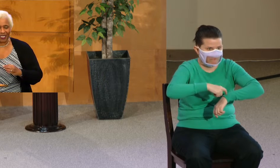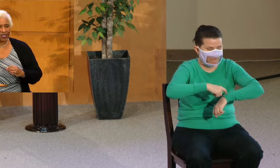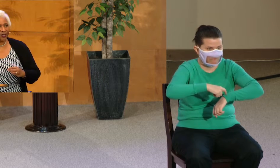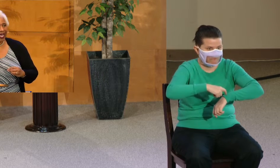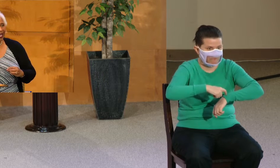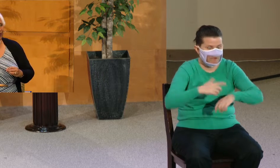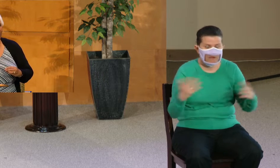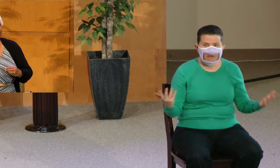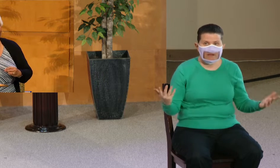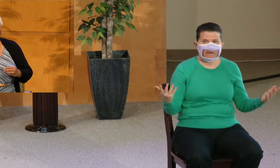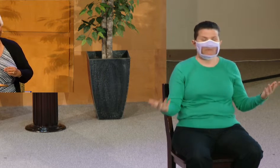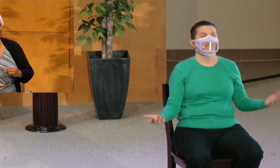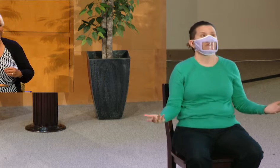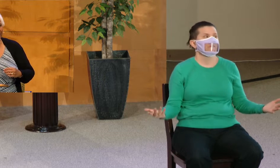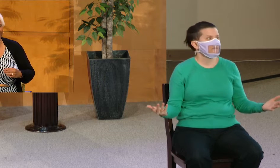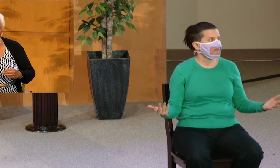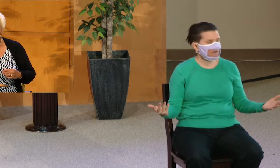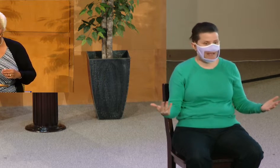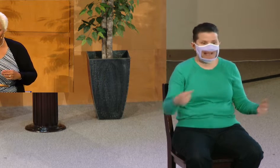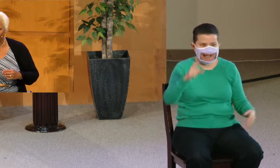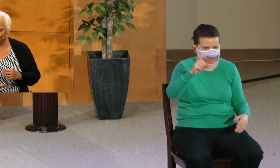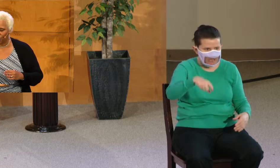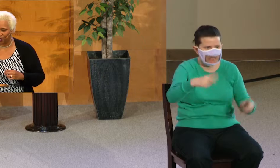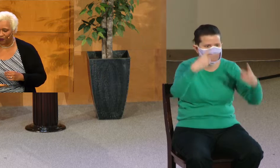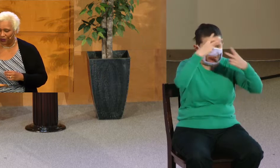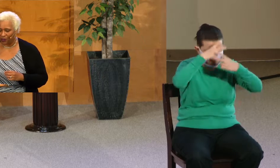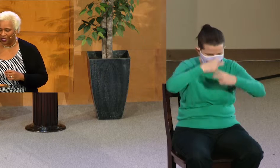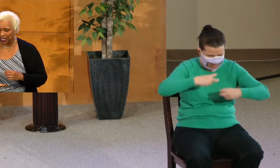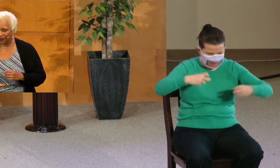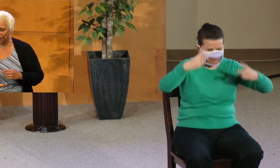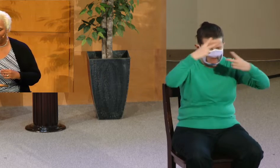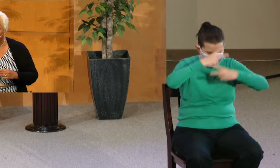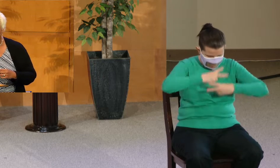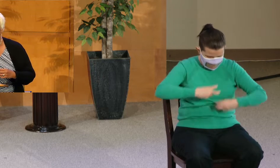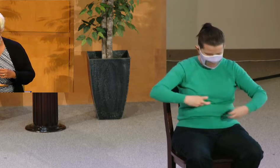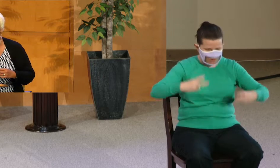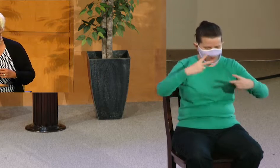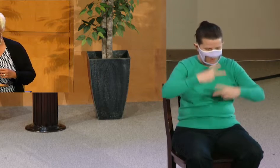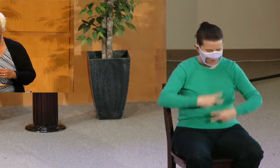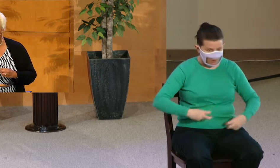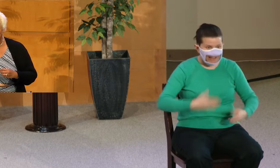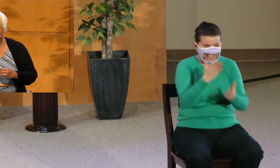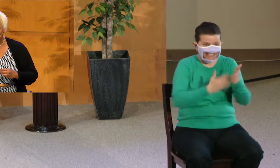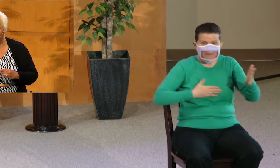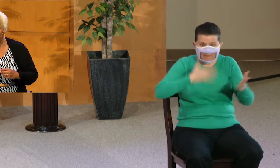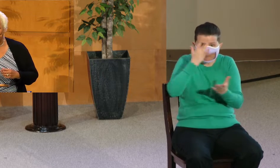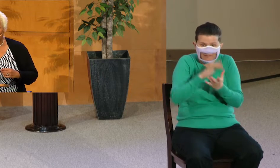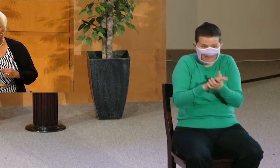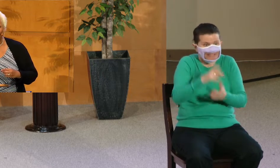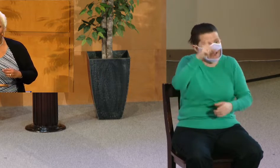And I had to look at the beliefs that I held, and I had to undo some of those beliefs. The beliefs that I had